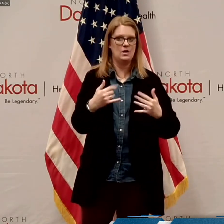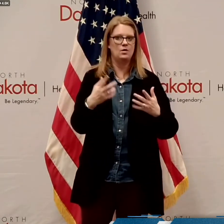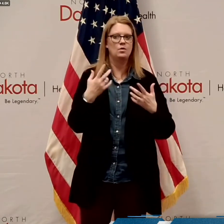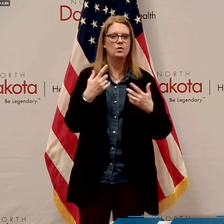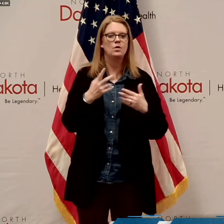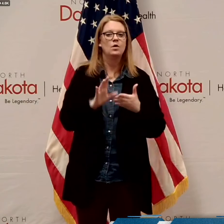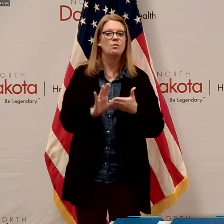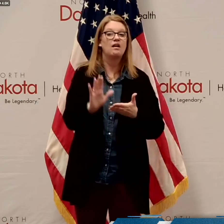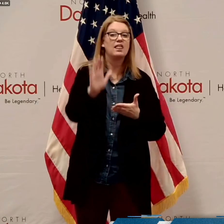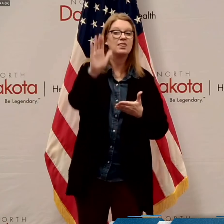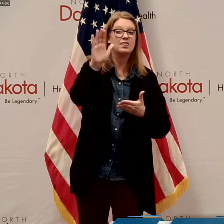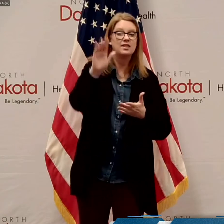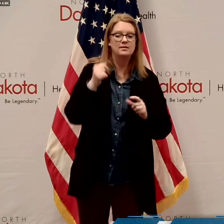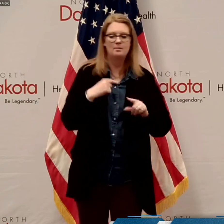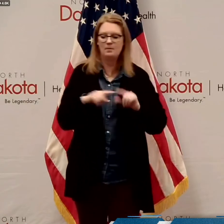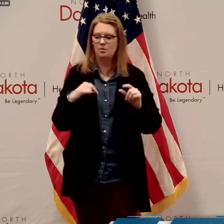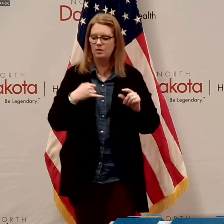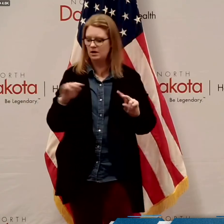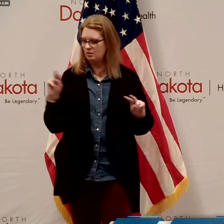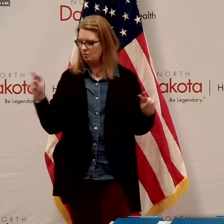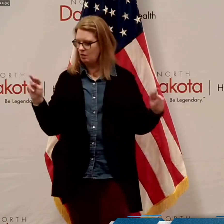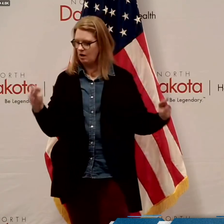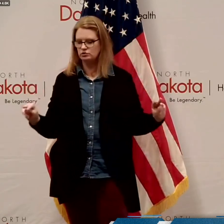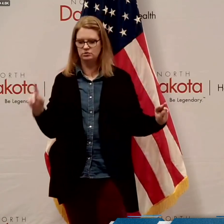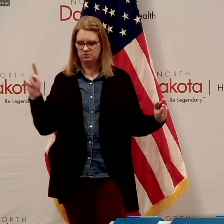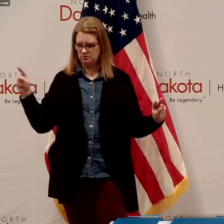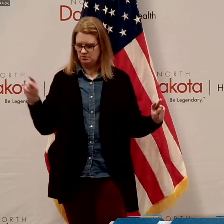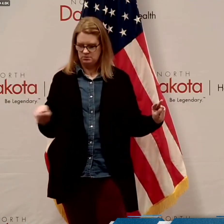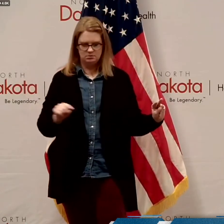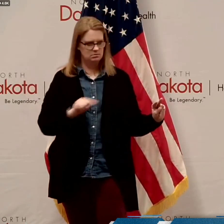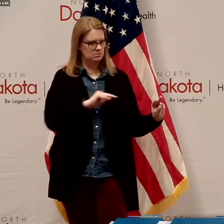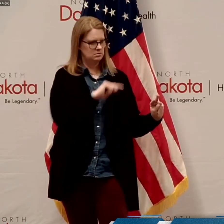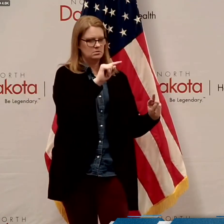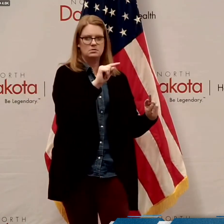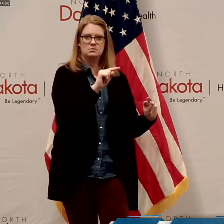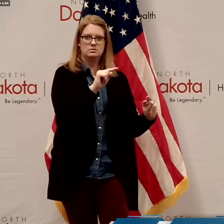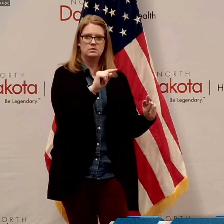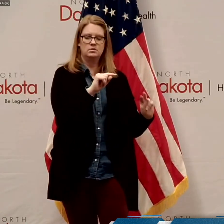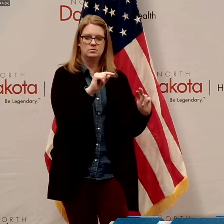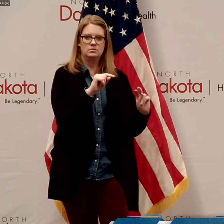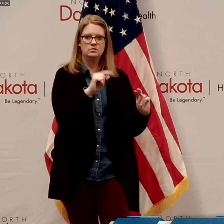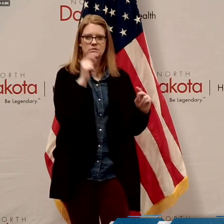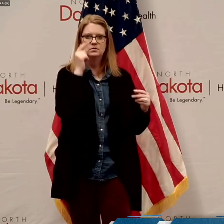we will be able to learn on how it's working when people are